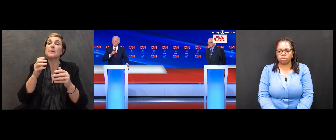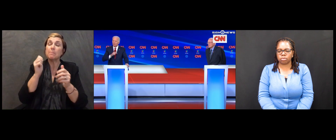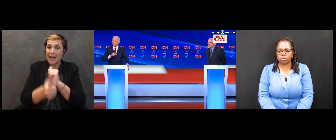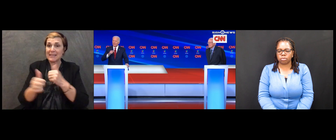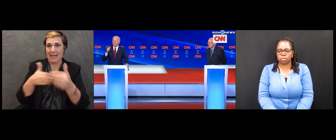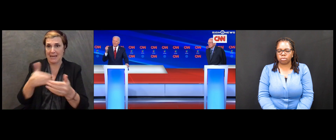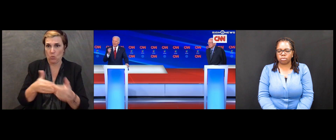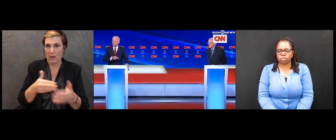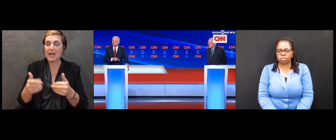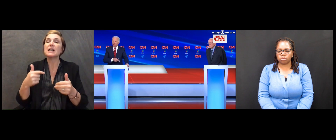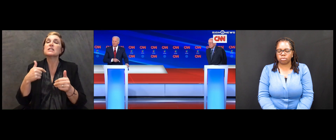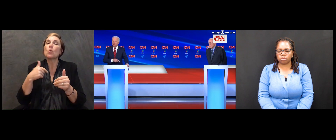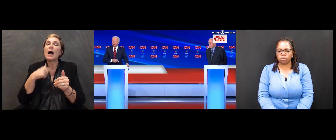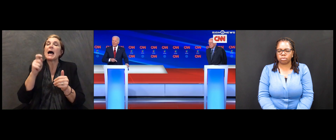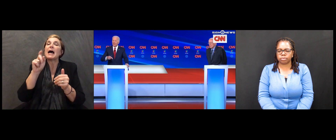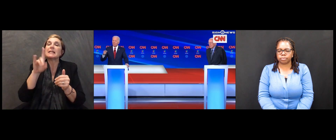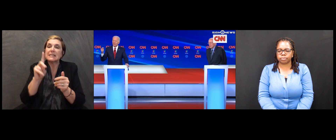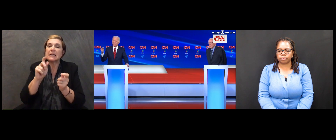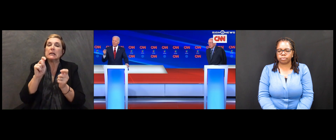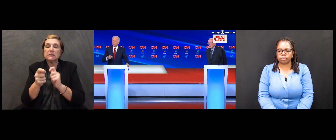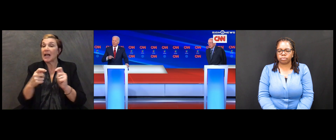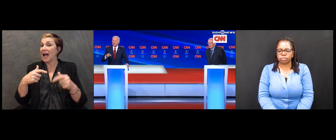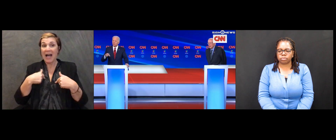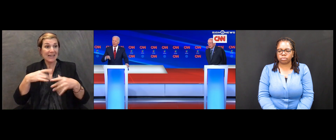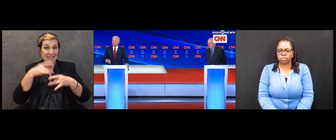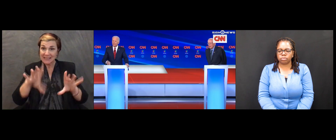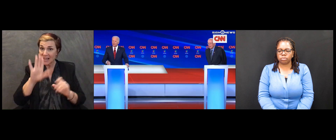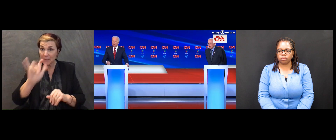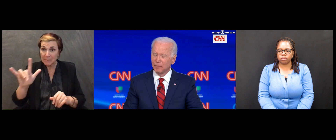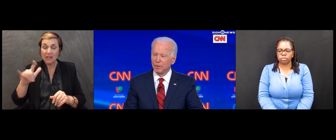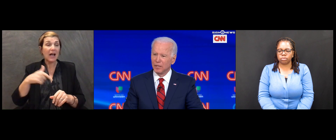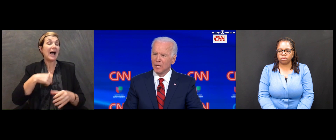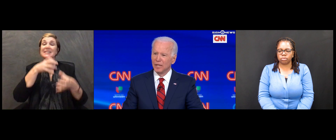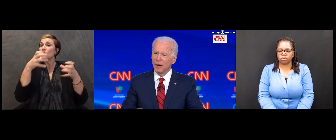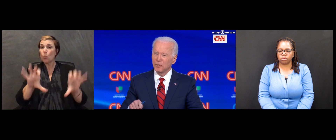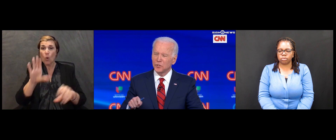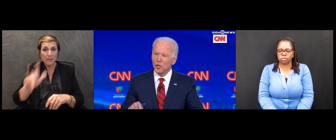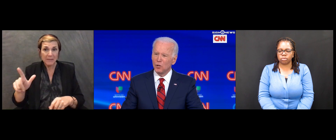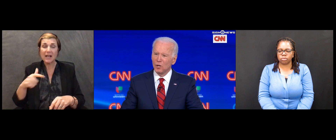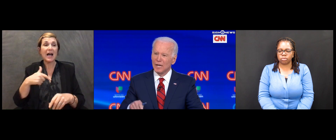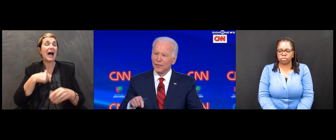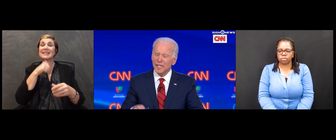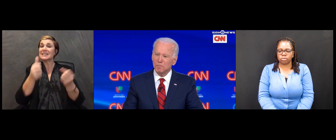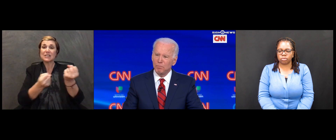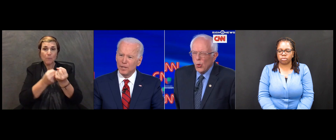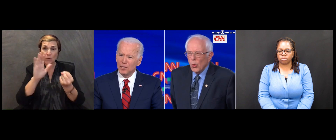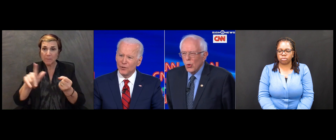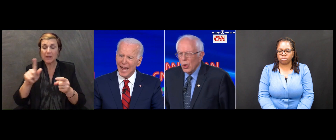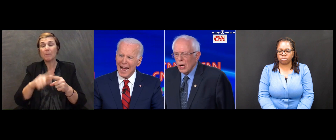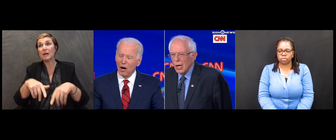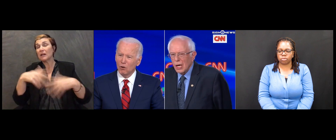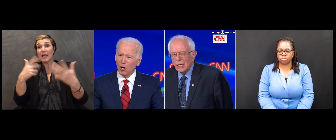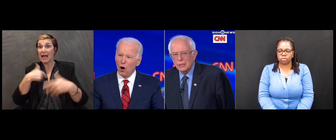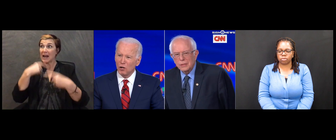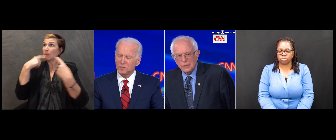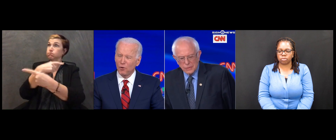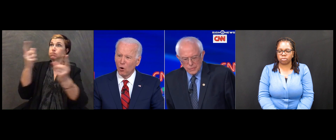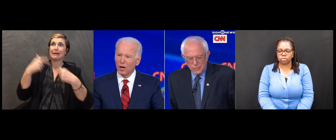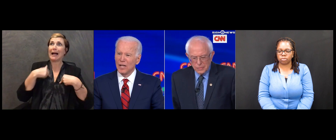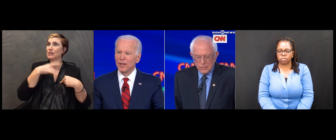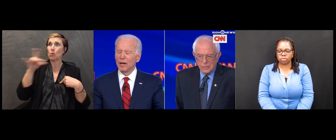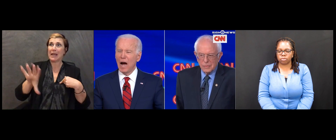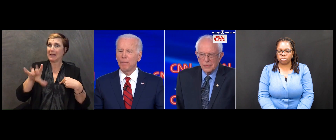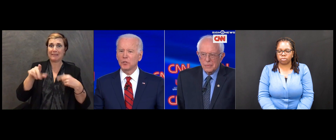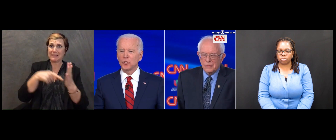not like the bill. I did not support the bill. And I made it clear to the industry I didn't like the bill. Number two, this bill now calls